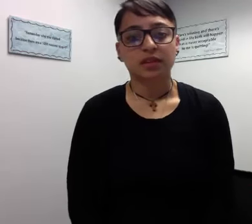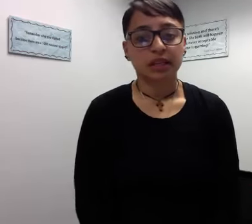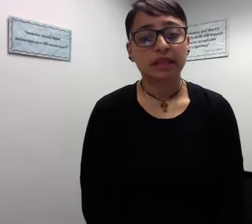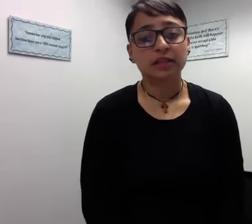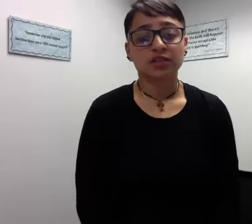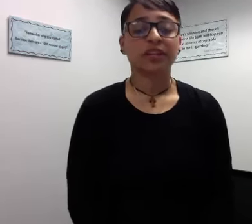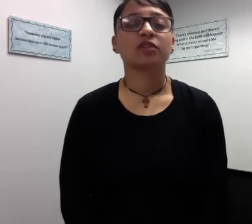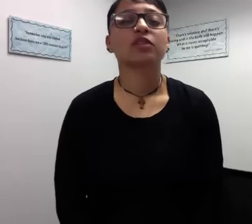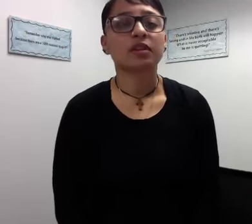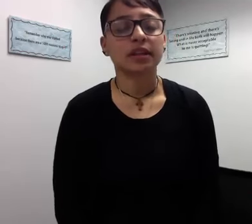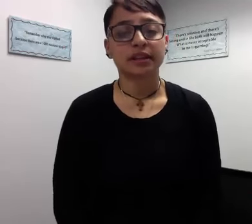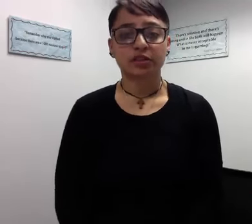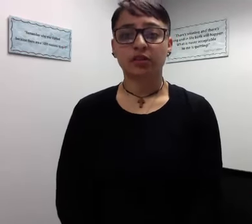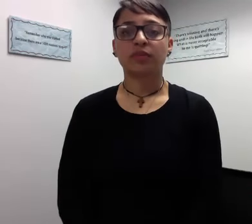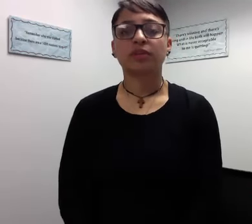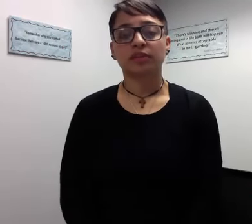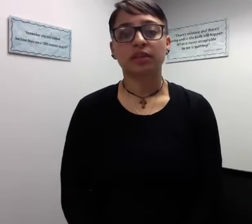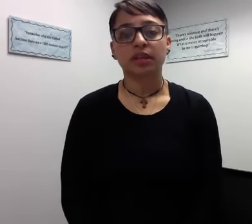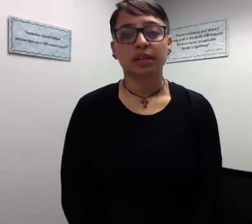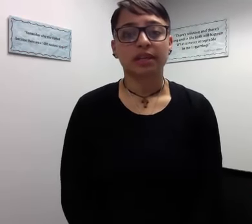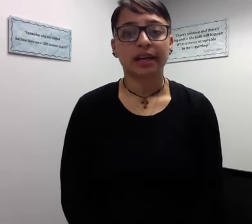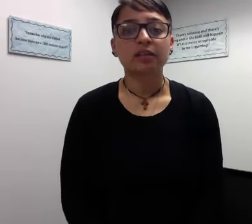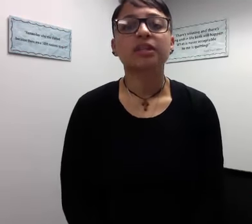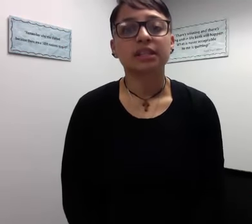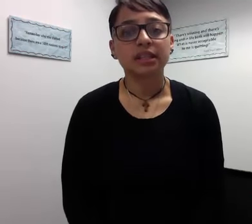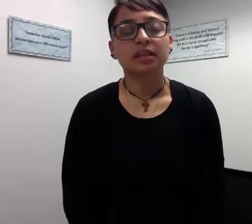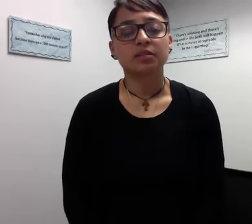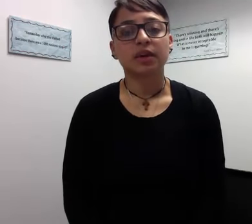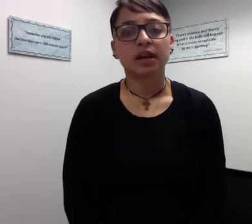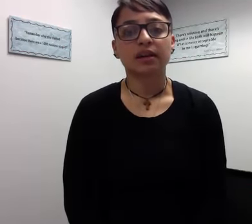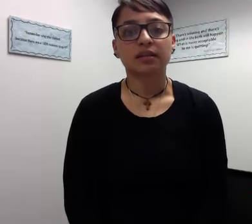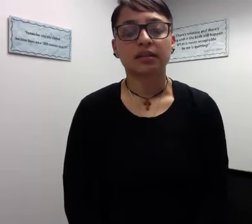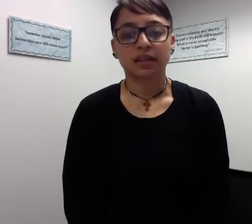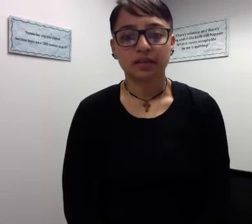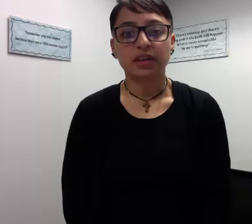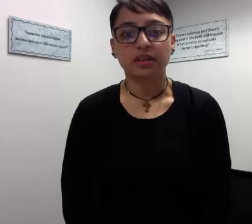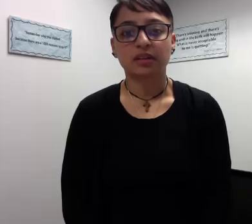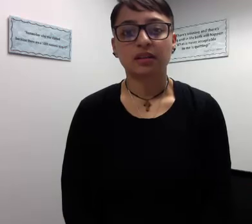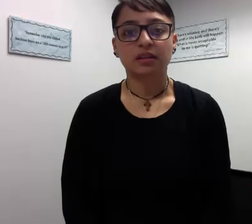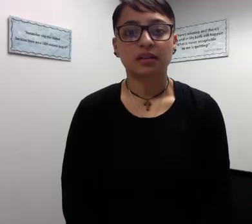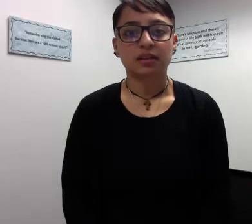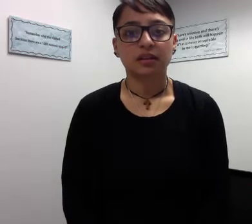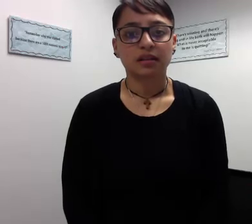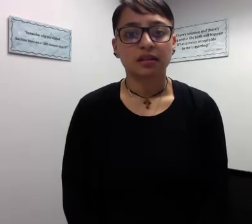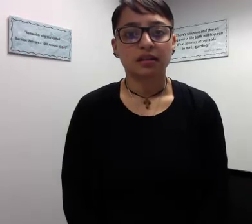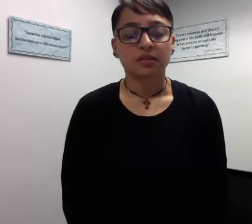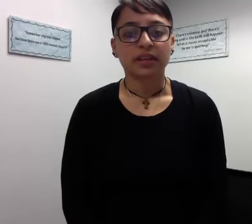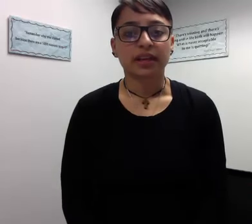And they need to make sure that the interpreter can be seen by the TV and by the